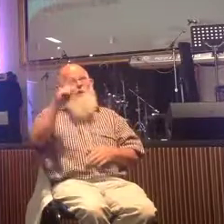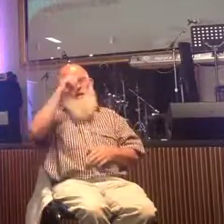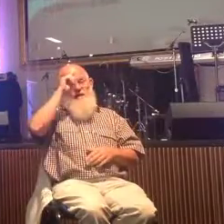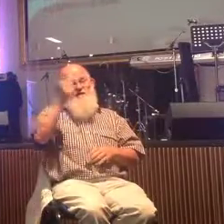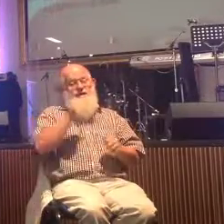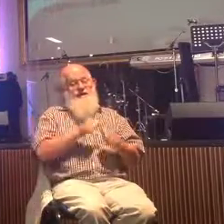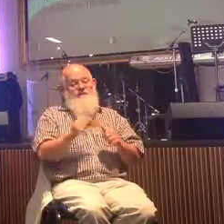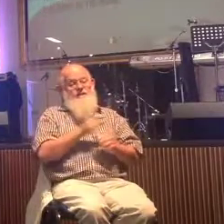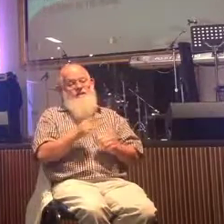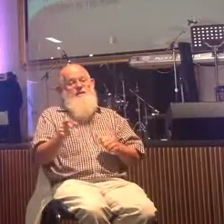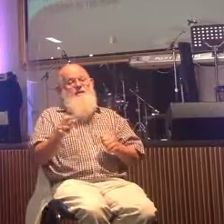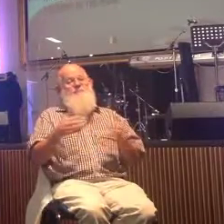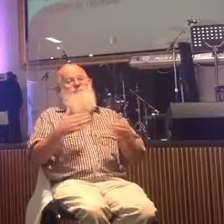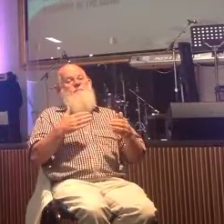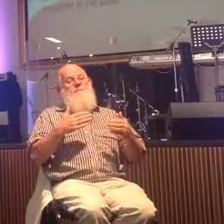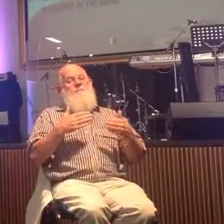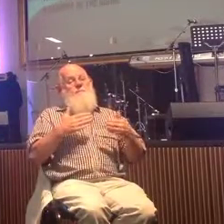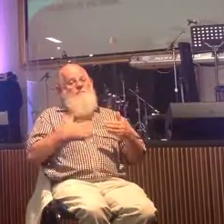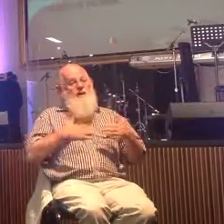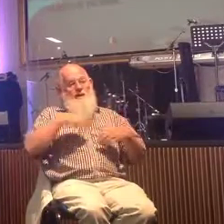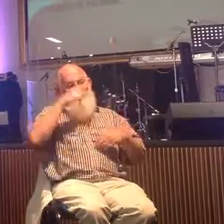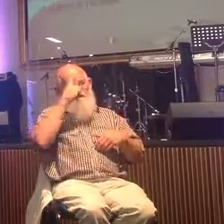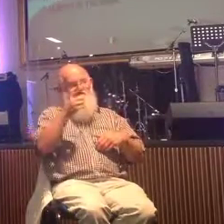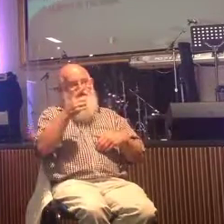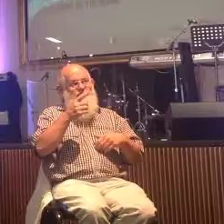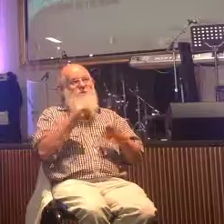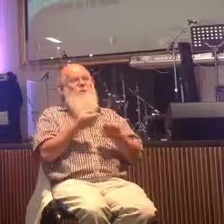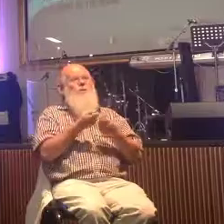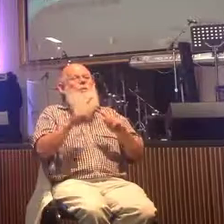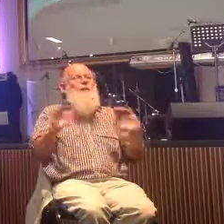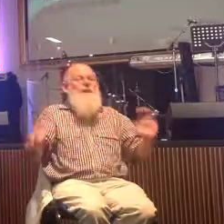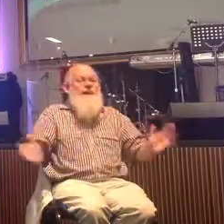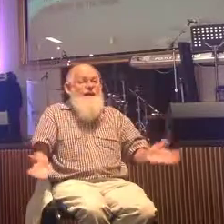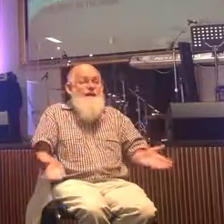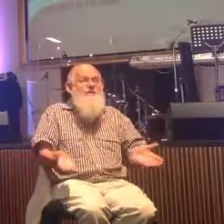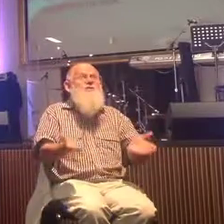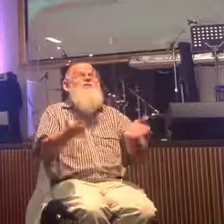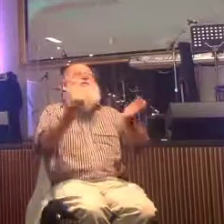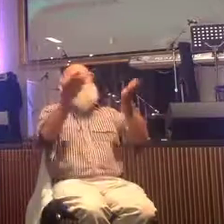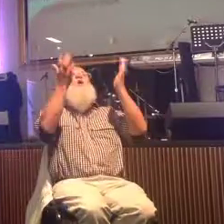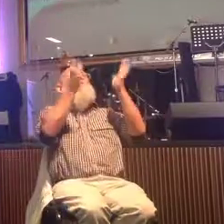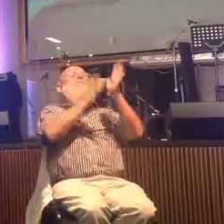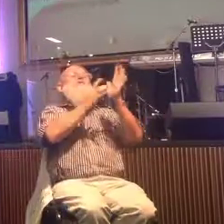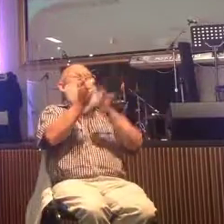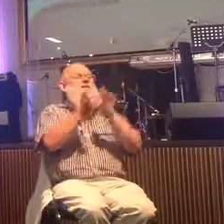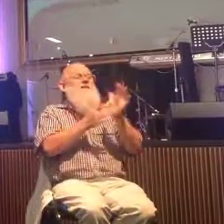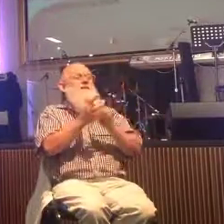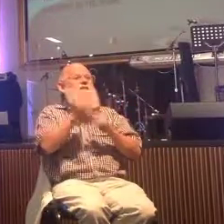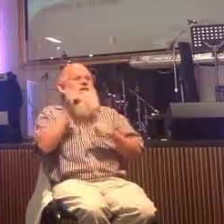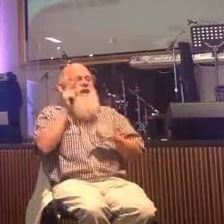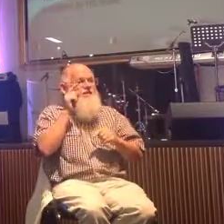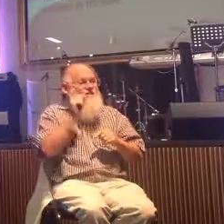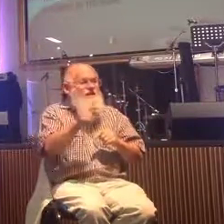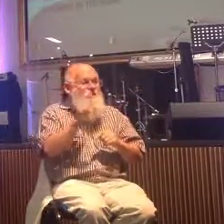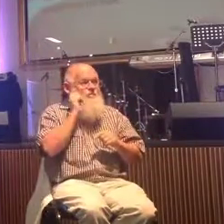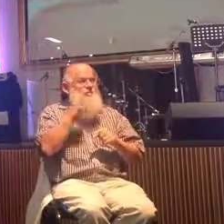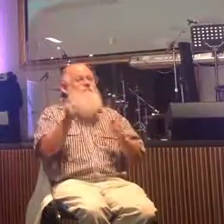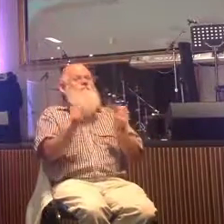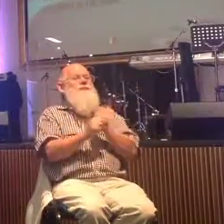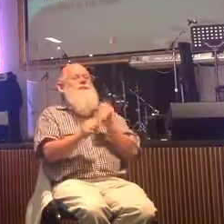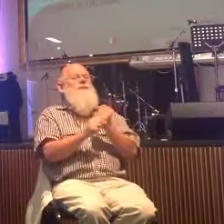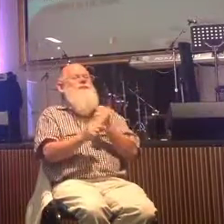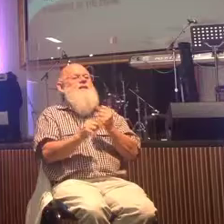Transformation comes by exalting the word of Jesus. Yes. And being humble to that. And that is an uncomfortable and challenging